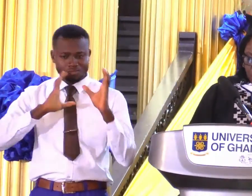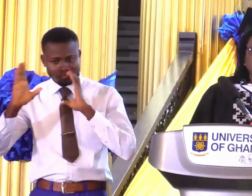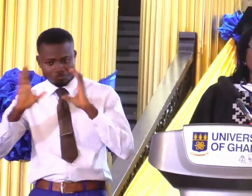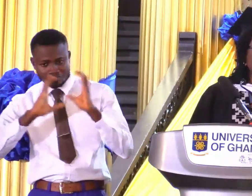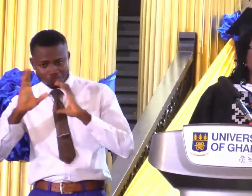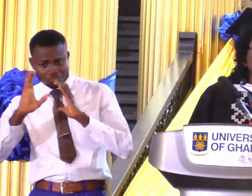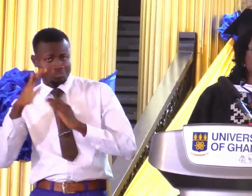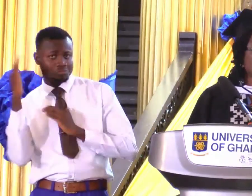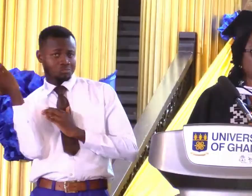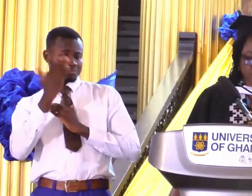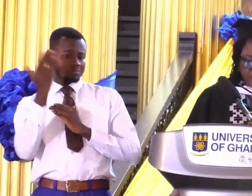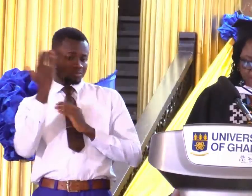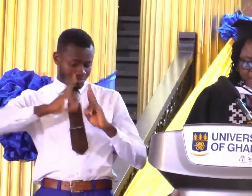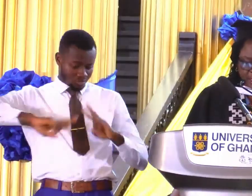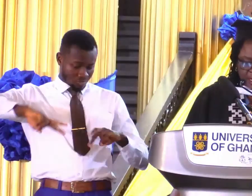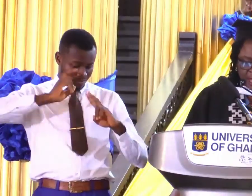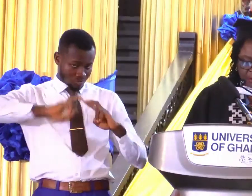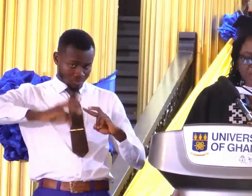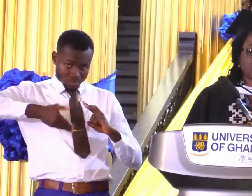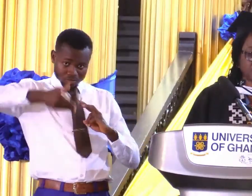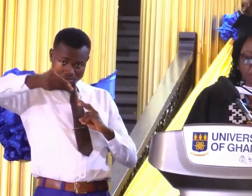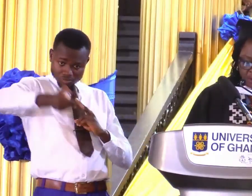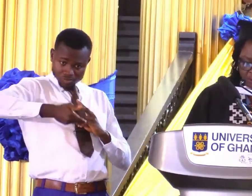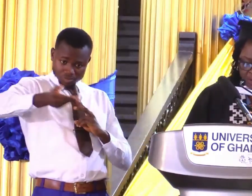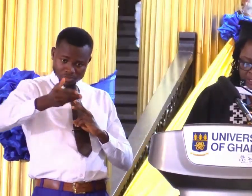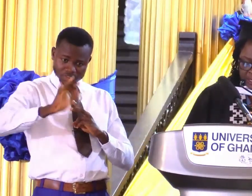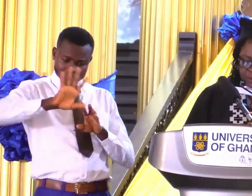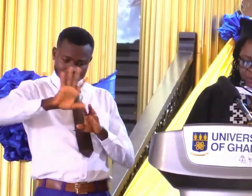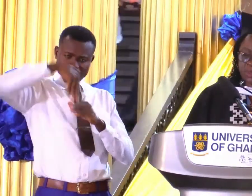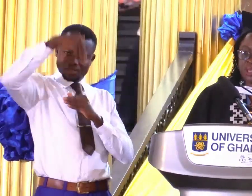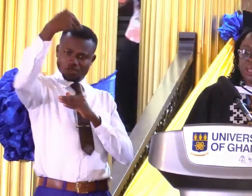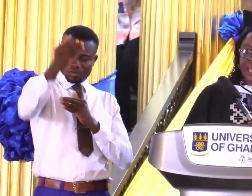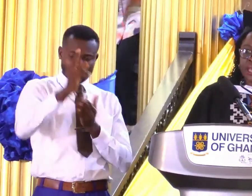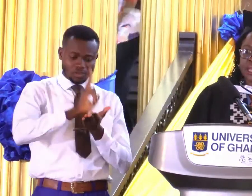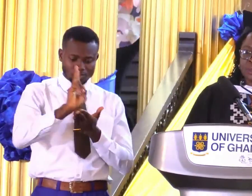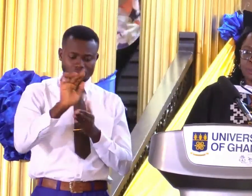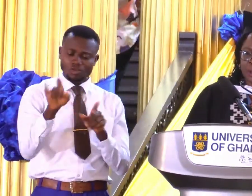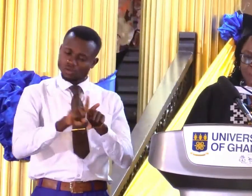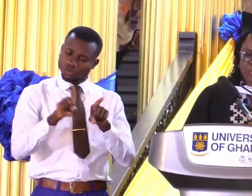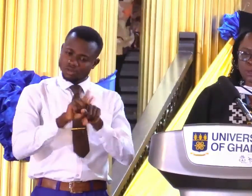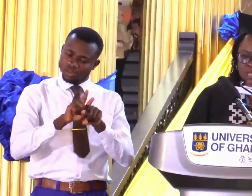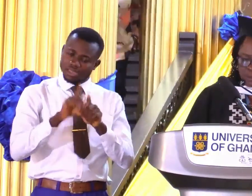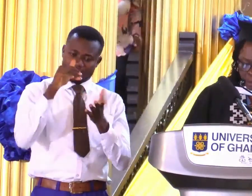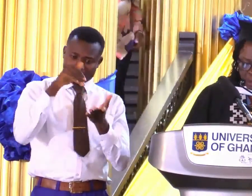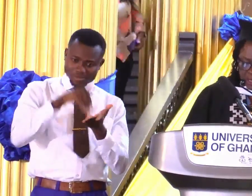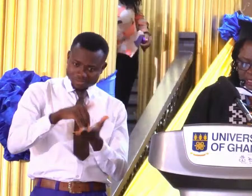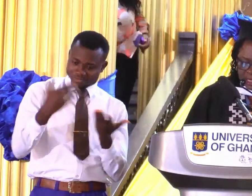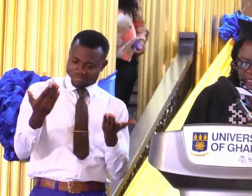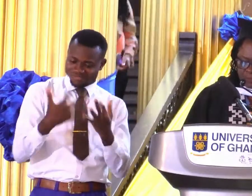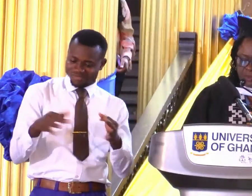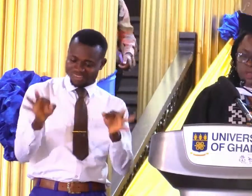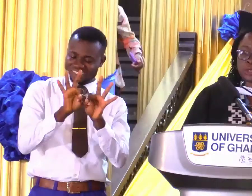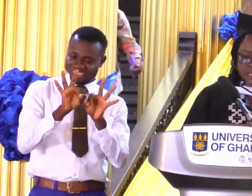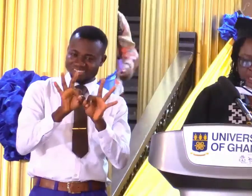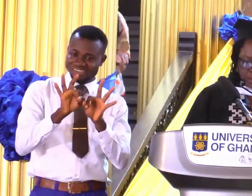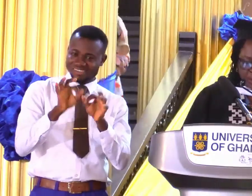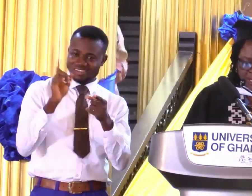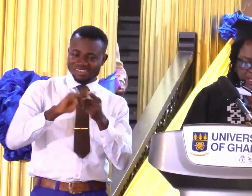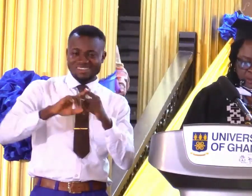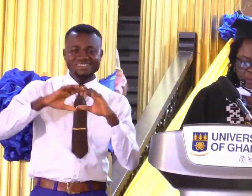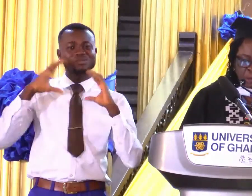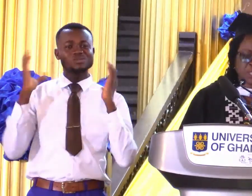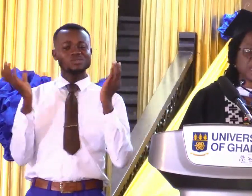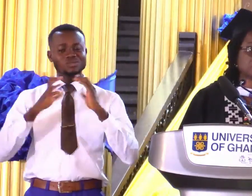with colleagues both inside and outside the university, and perhaps most importantly, to celebrate